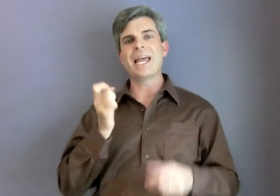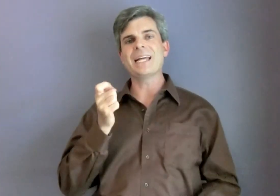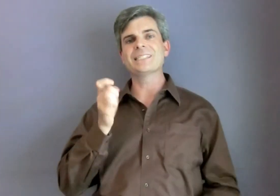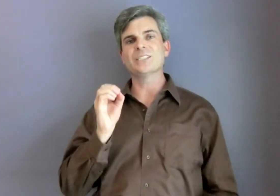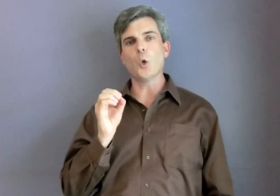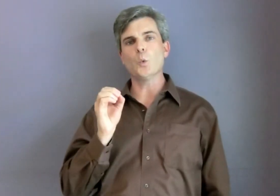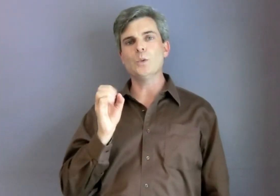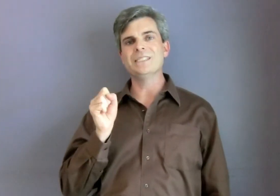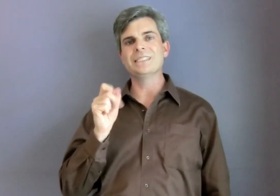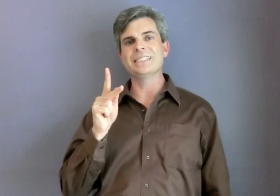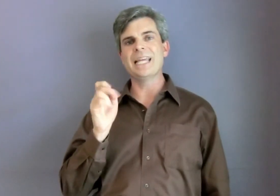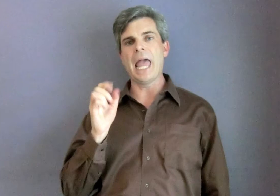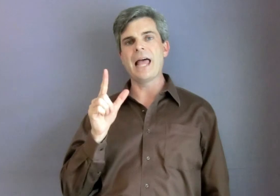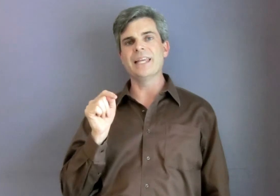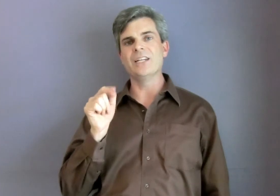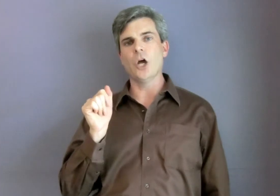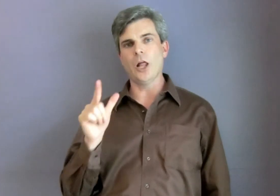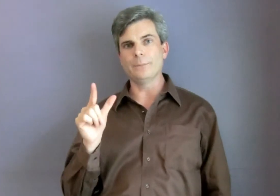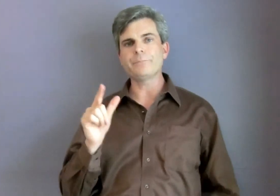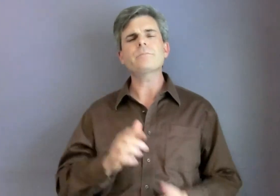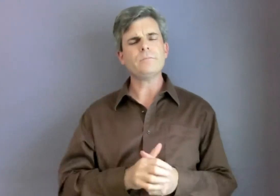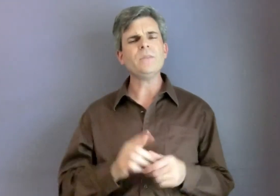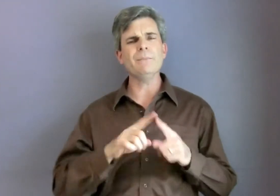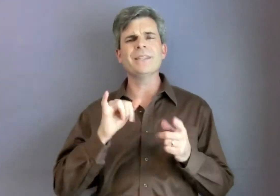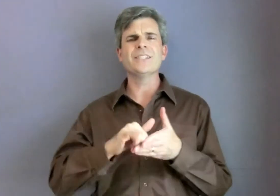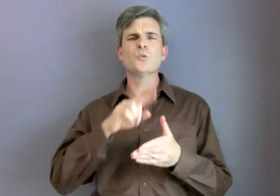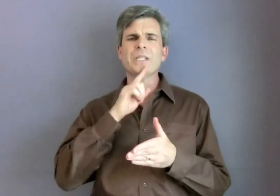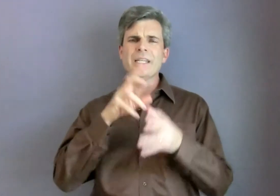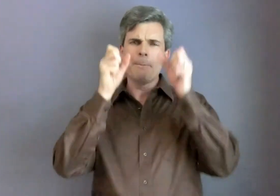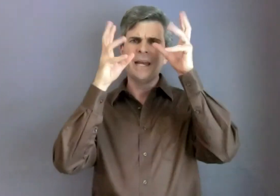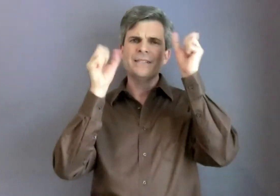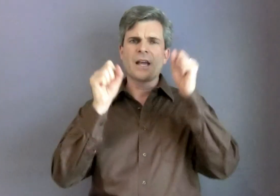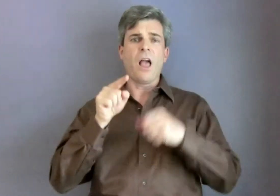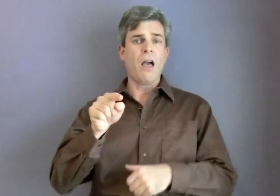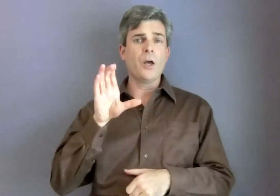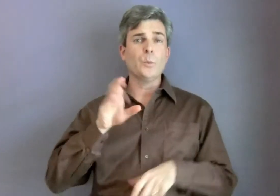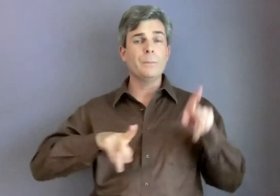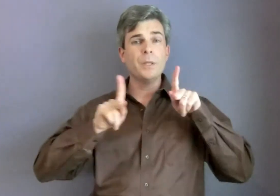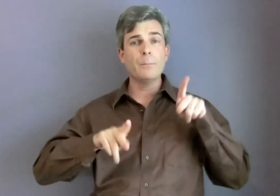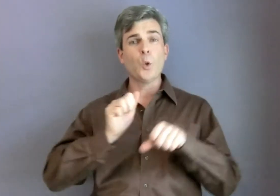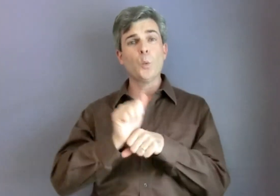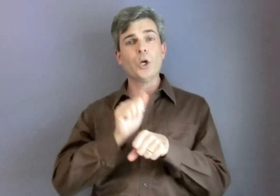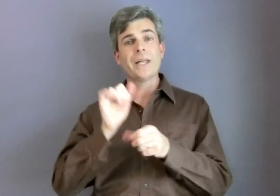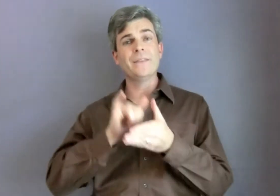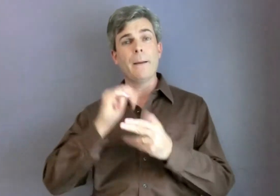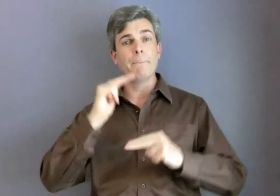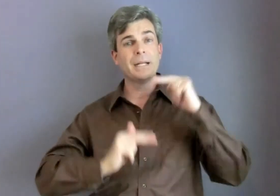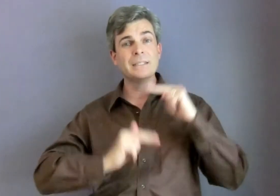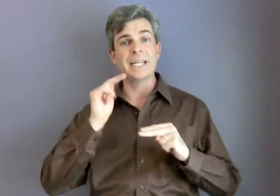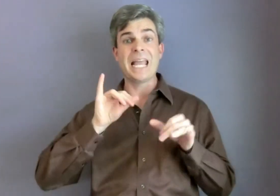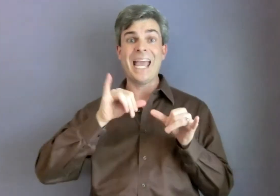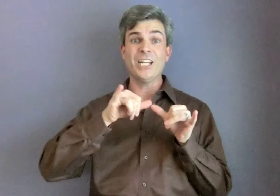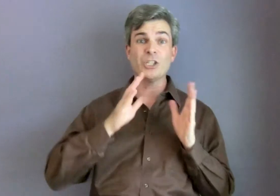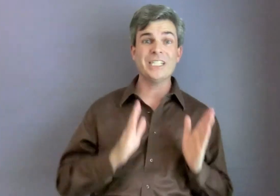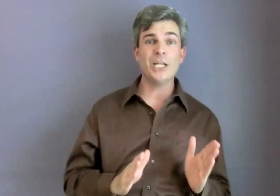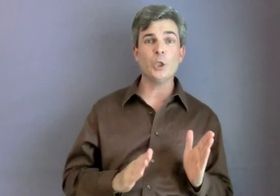tell you, there are there's 100 people work in that building, engineers, scientists, and other team members, all the